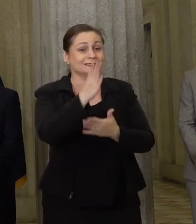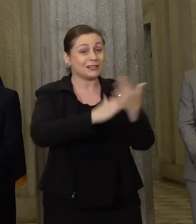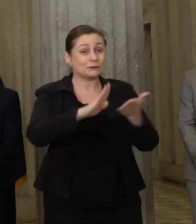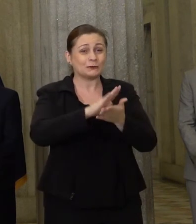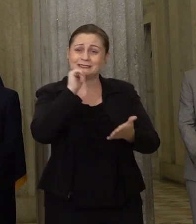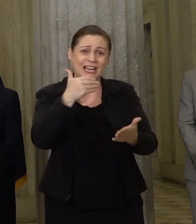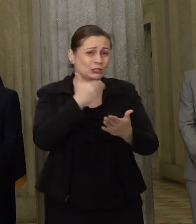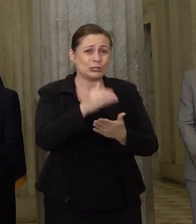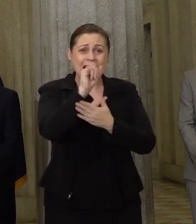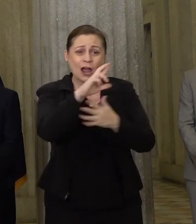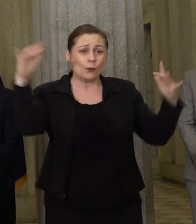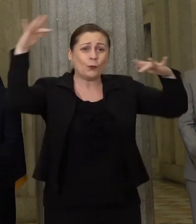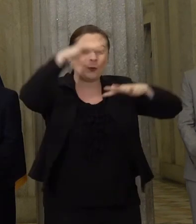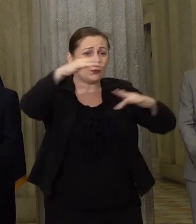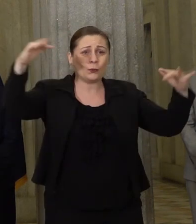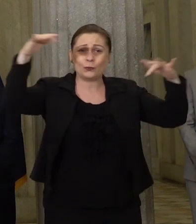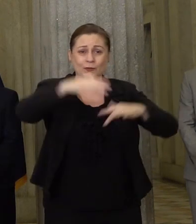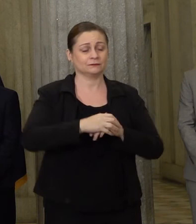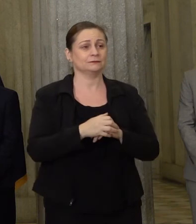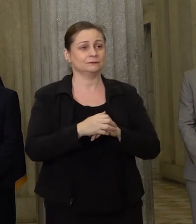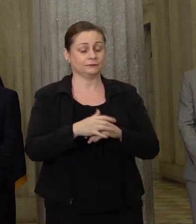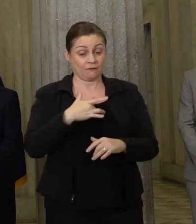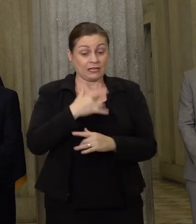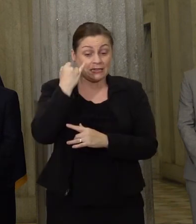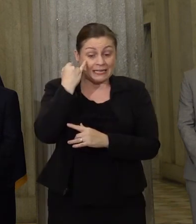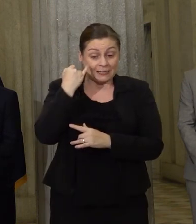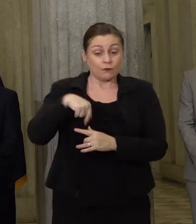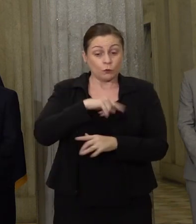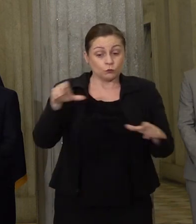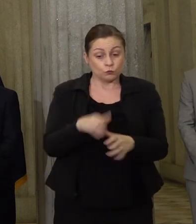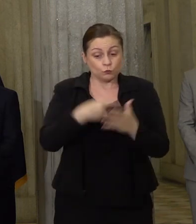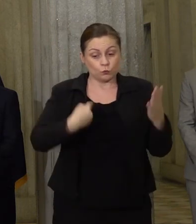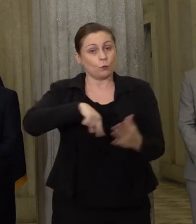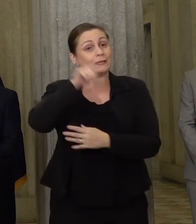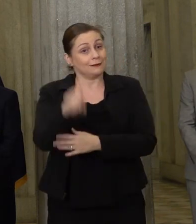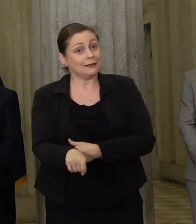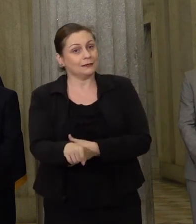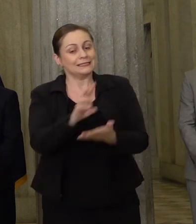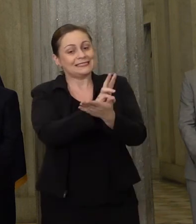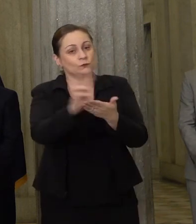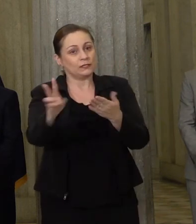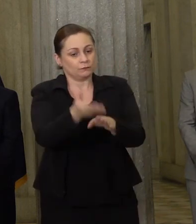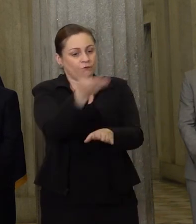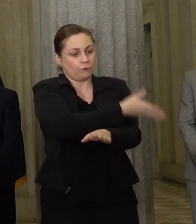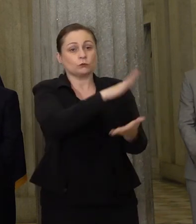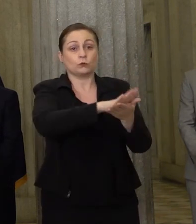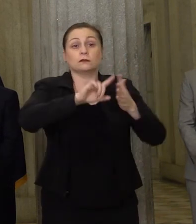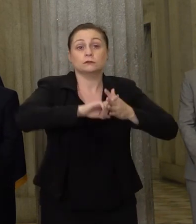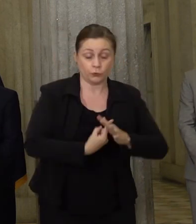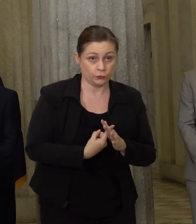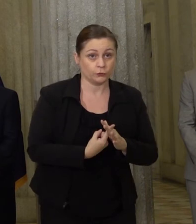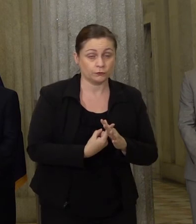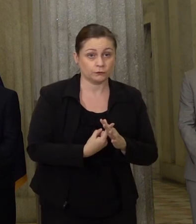schools? I think that if we do what we need to do now, we have 6 weeks before the start of school. It